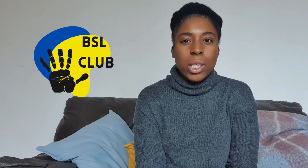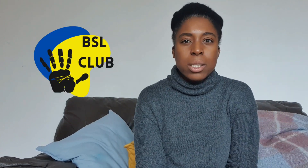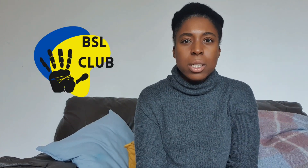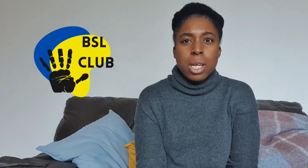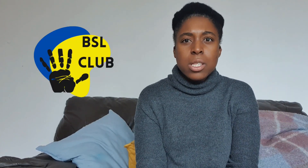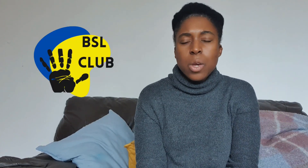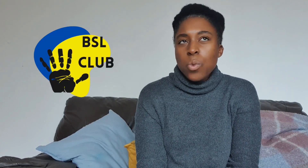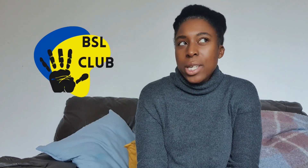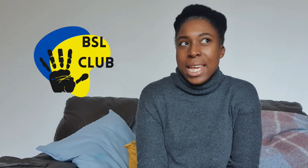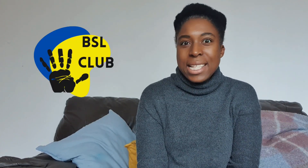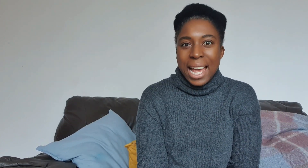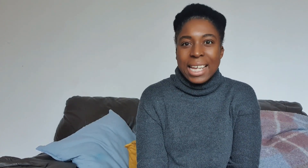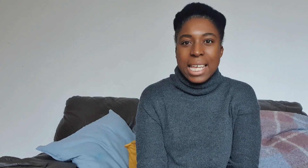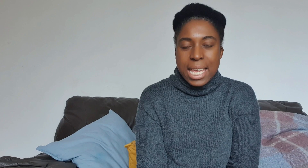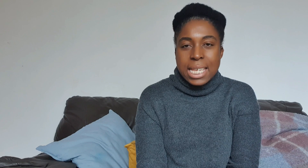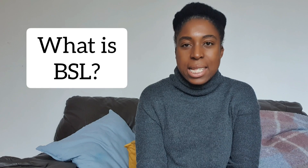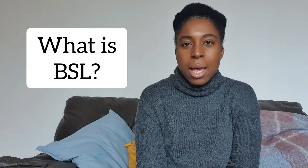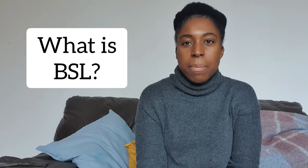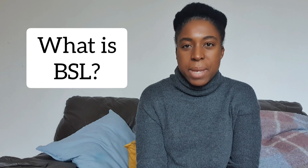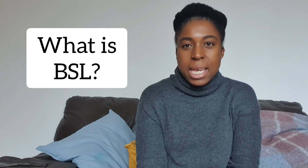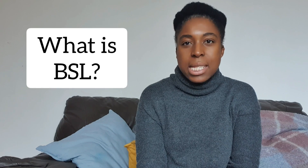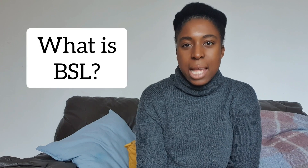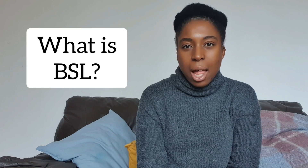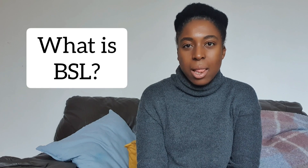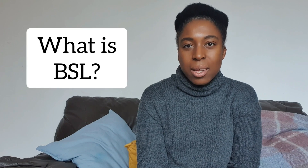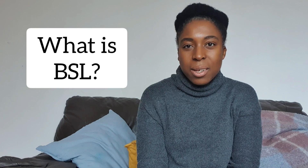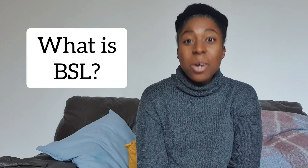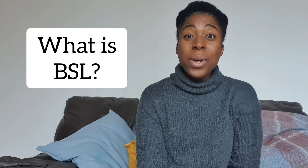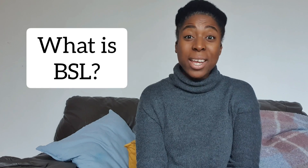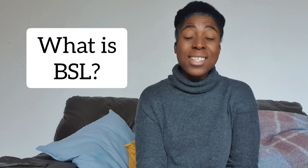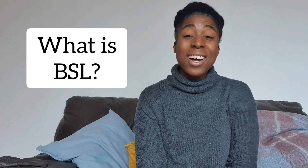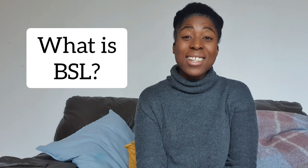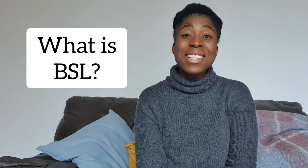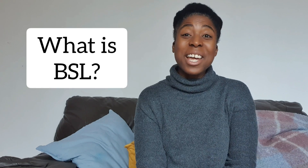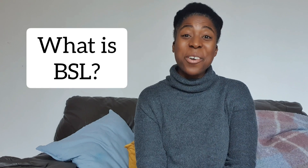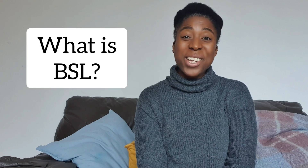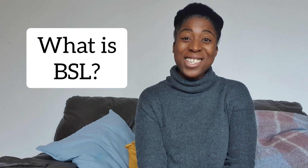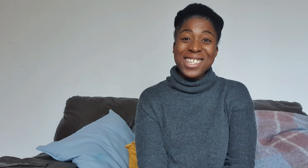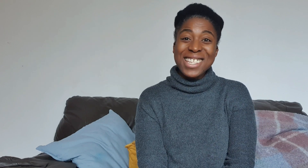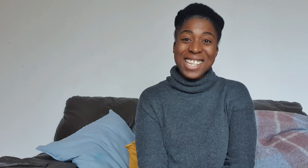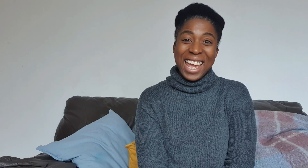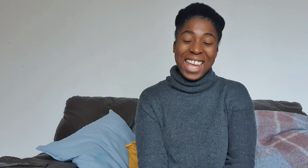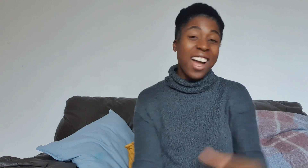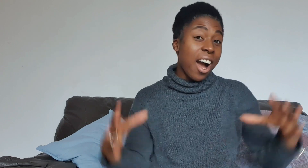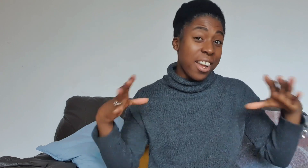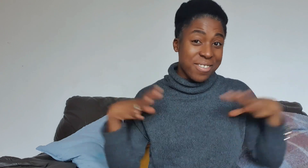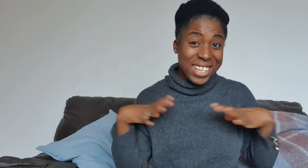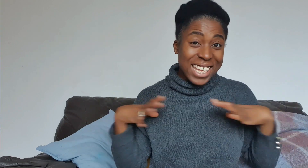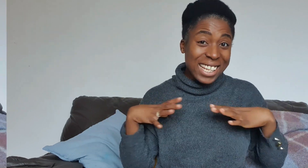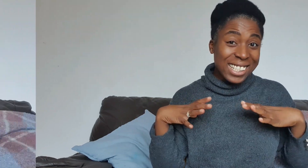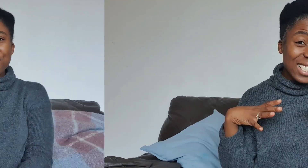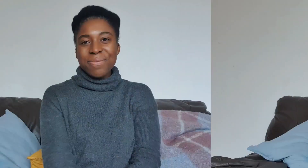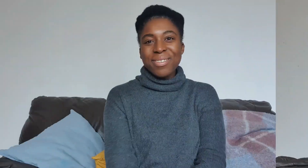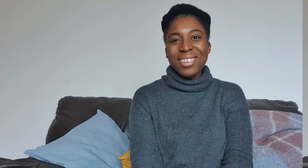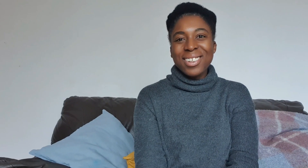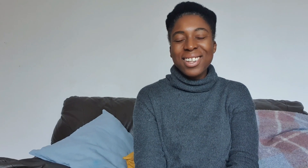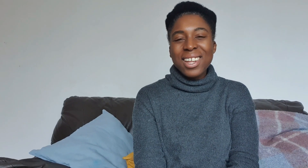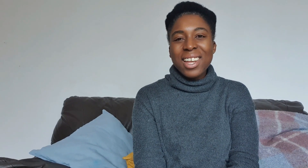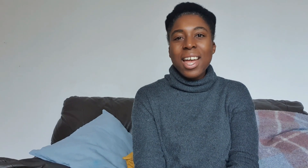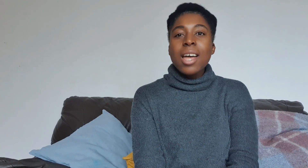wondered, so what exactly is BSL? We're going to answer that question today. Are you ready? So